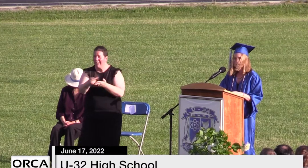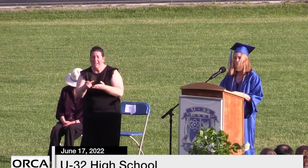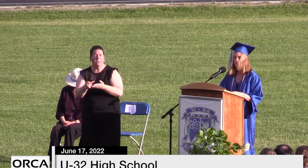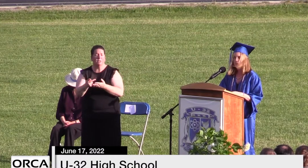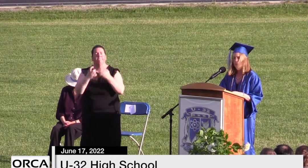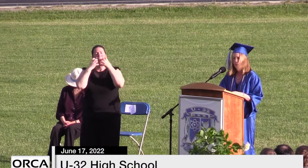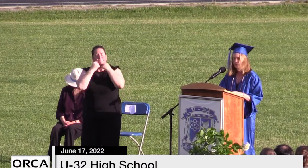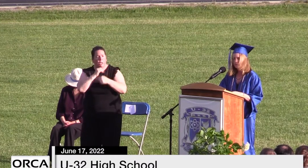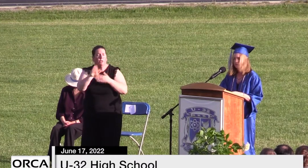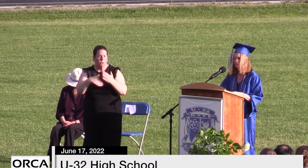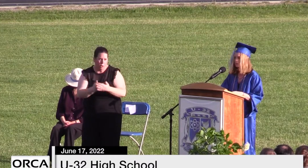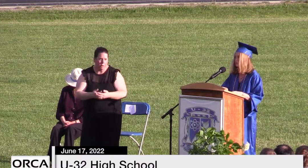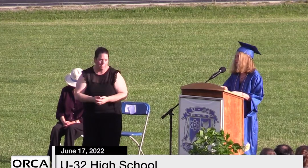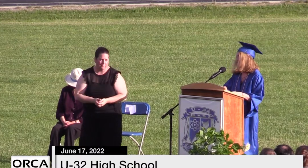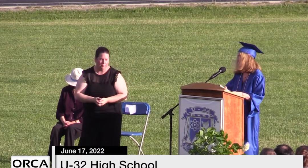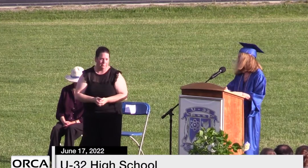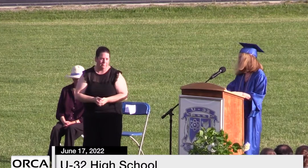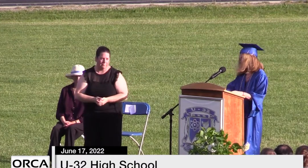what matters to you.